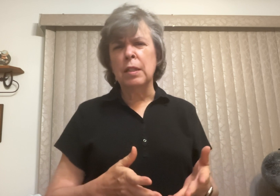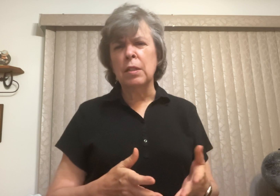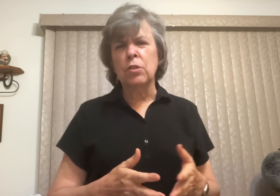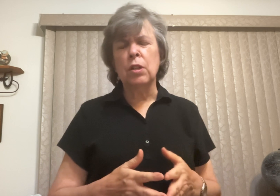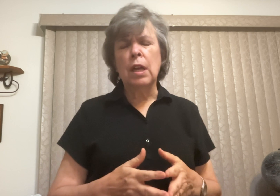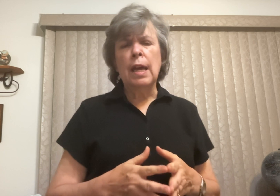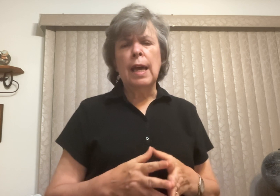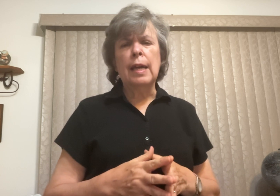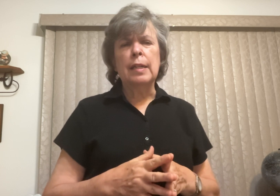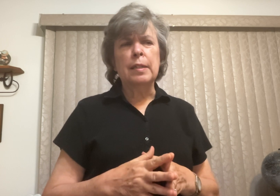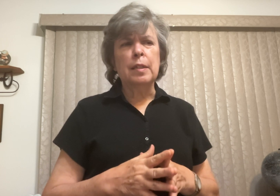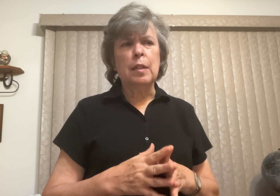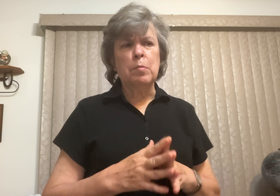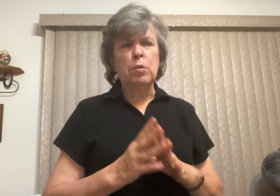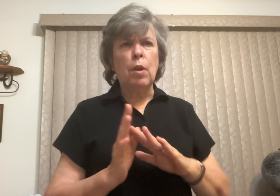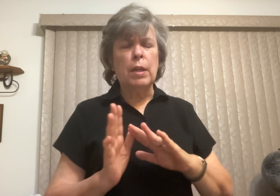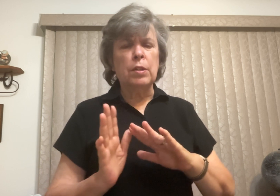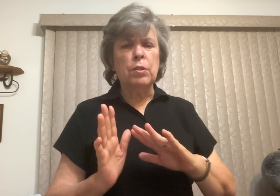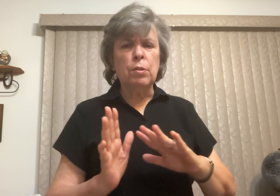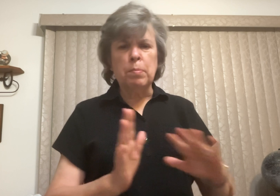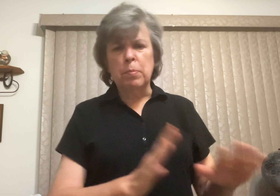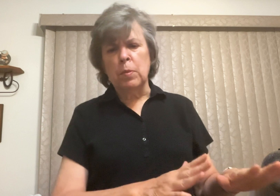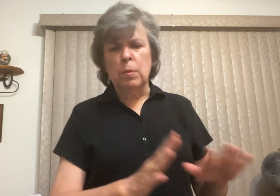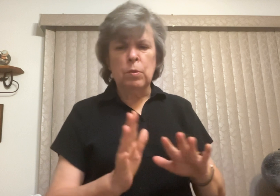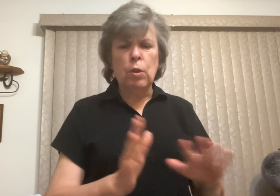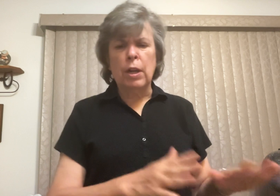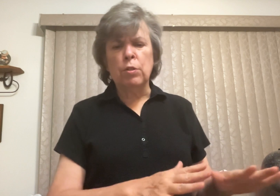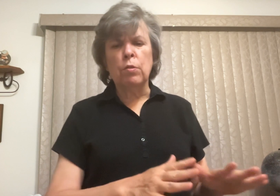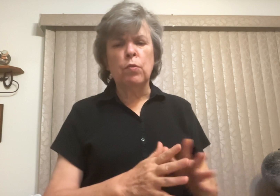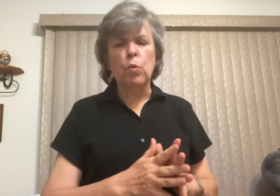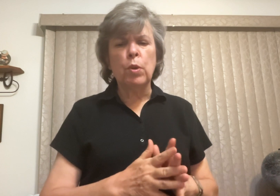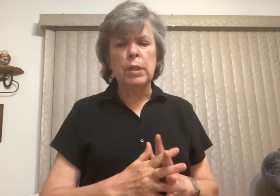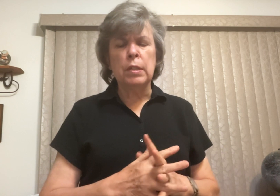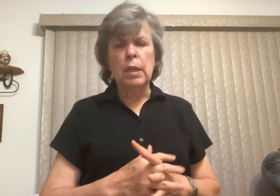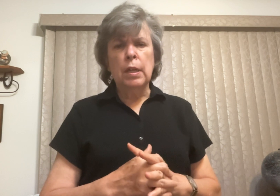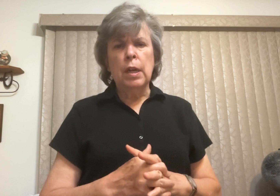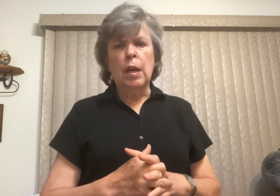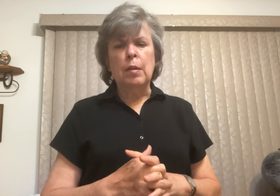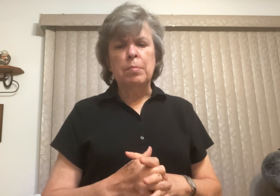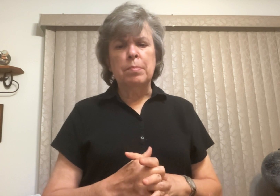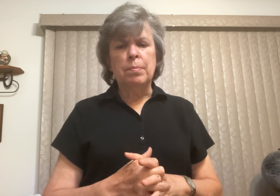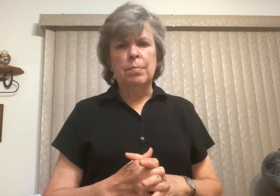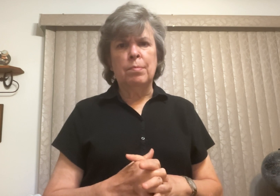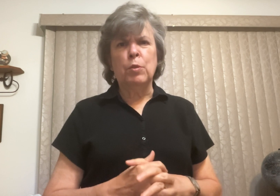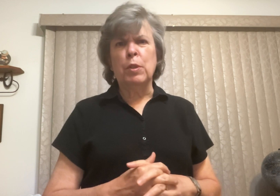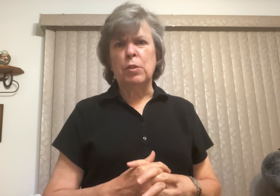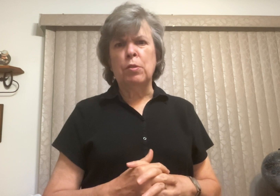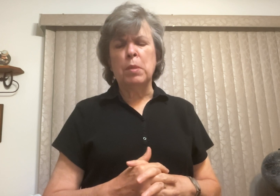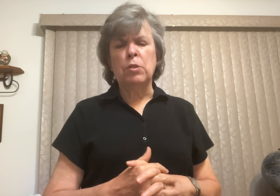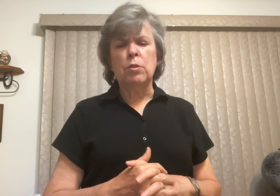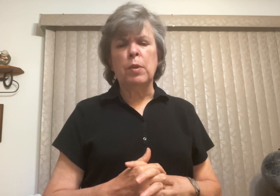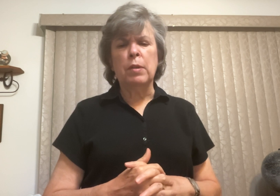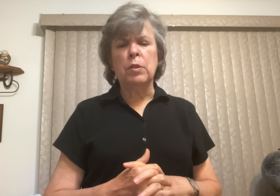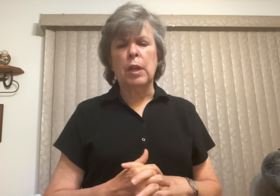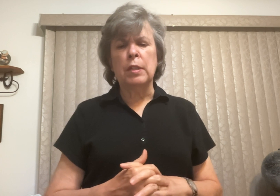English, and I'm trying to avoid doing too much in the way of signed